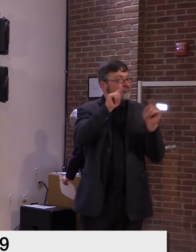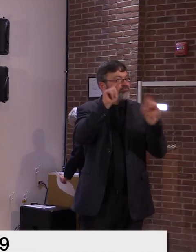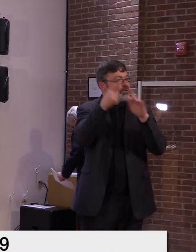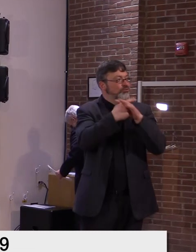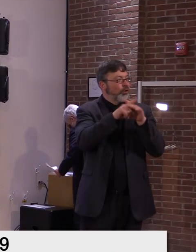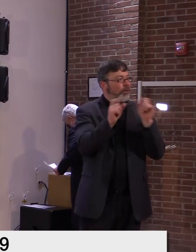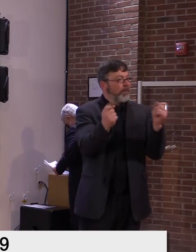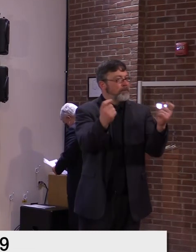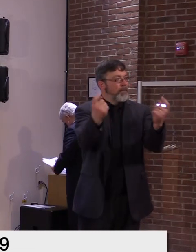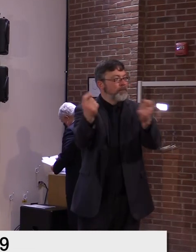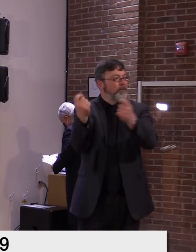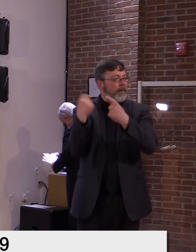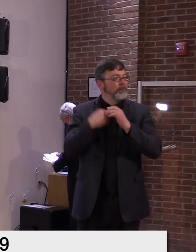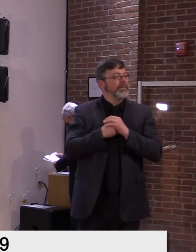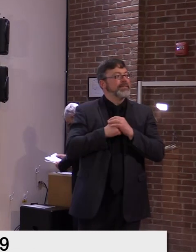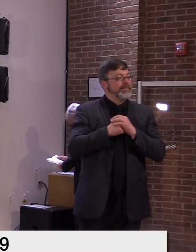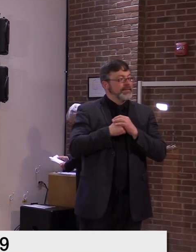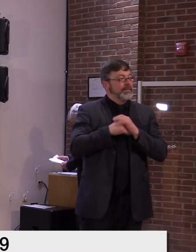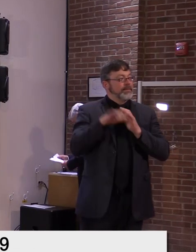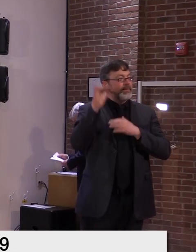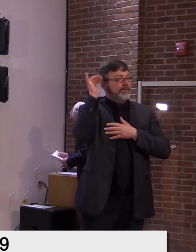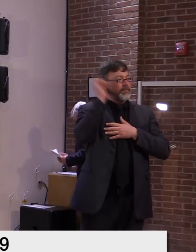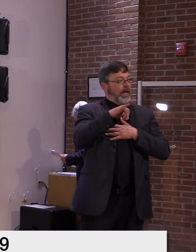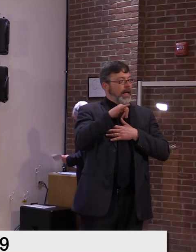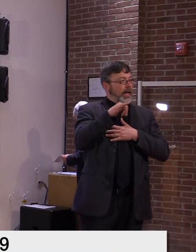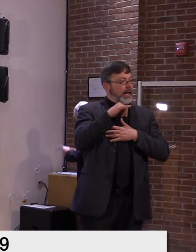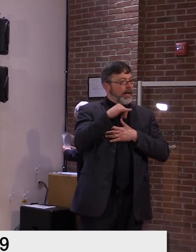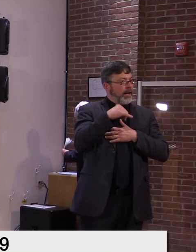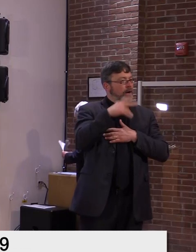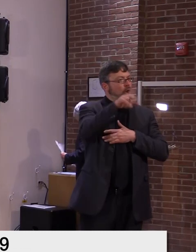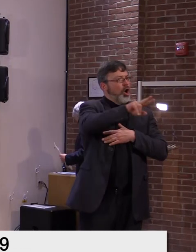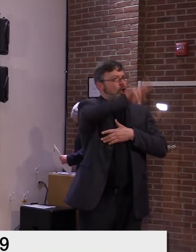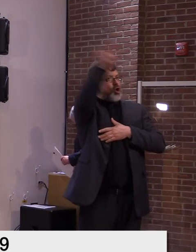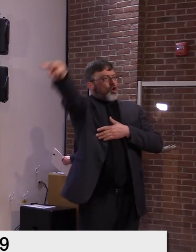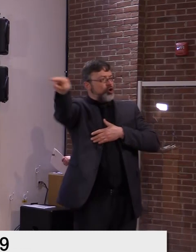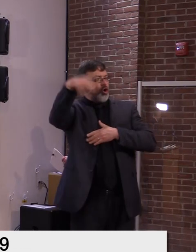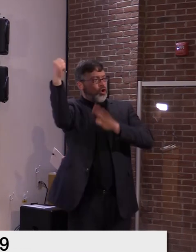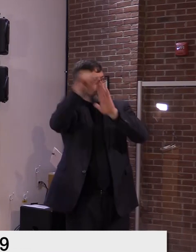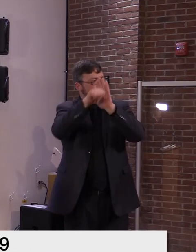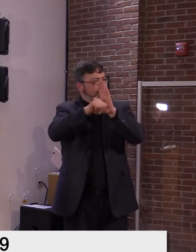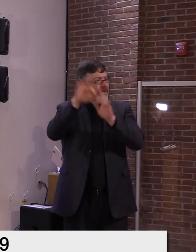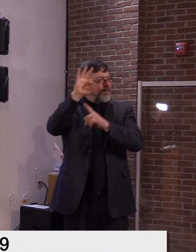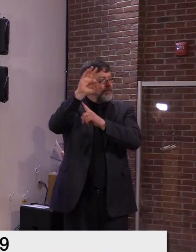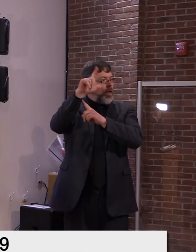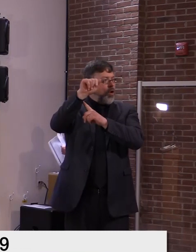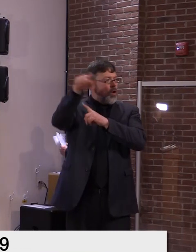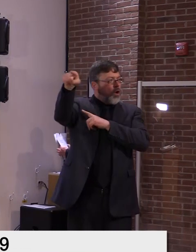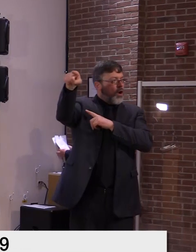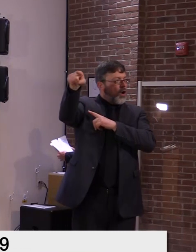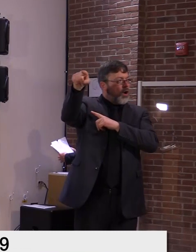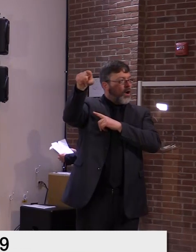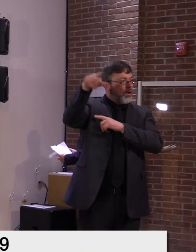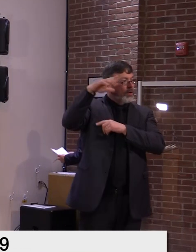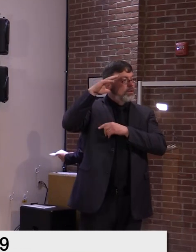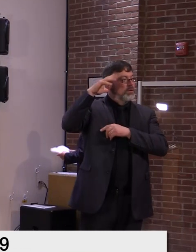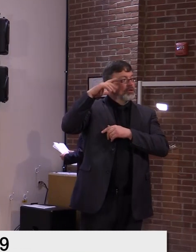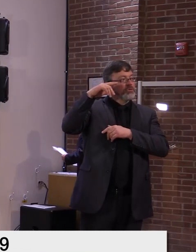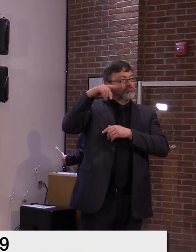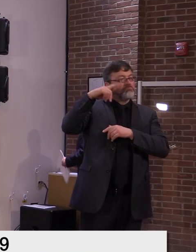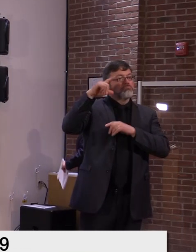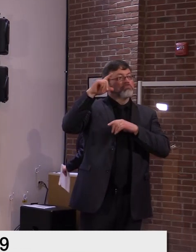you contemplated your position on this, especially for, public colleges in Vermont? Yeah,